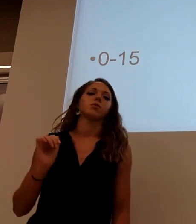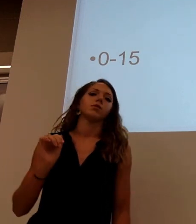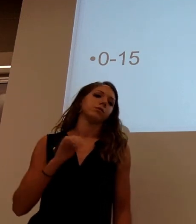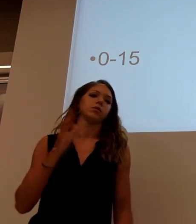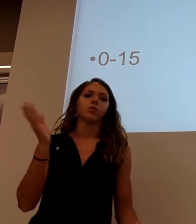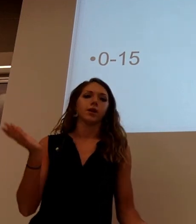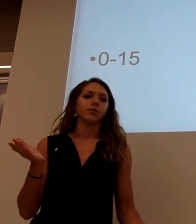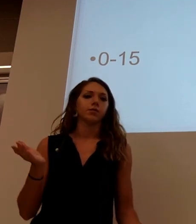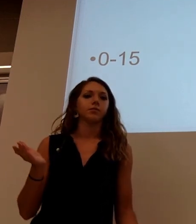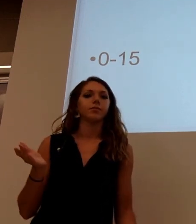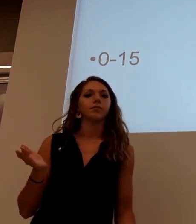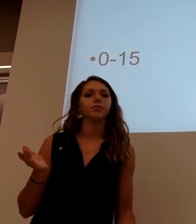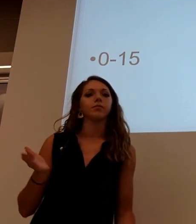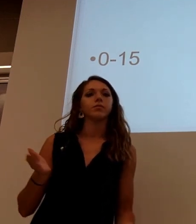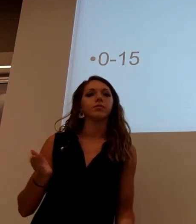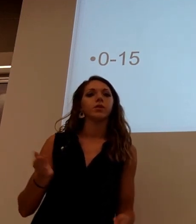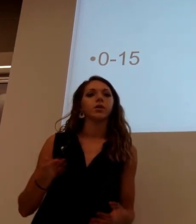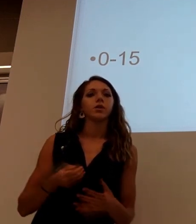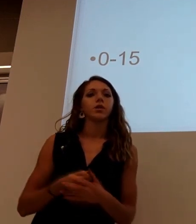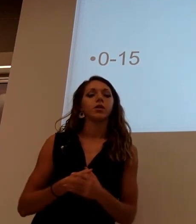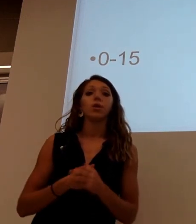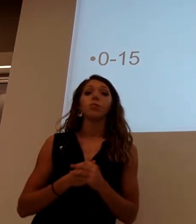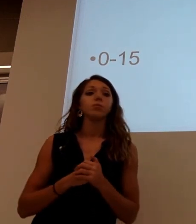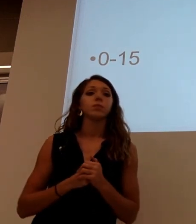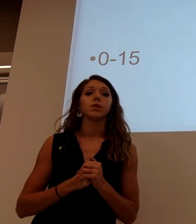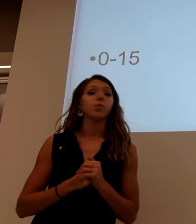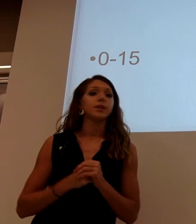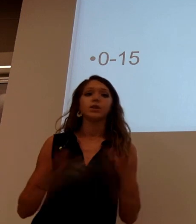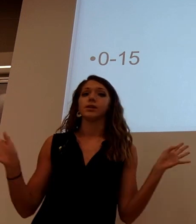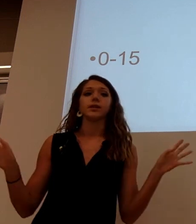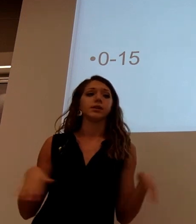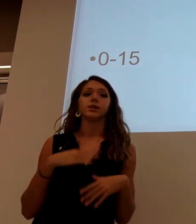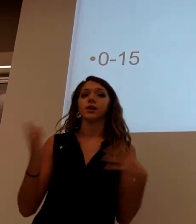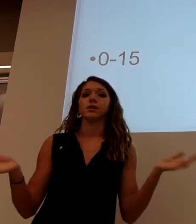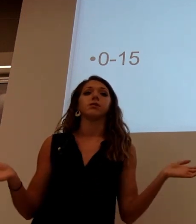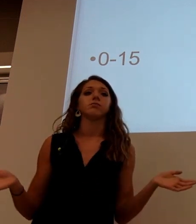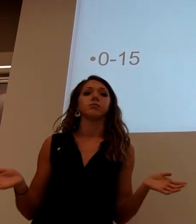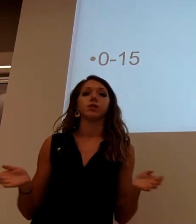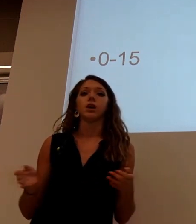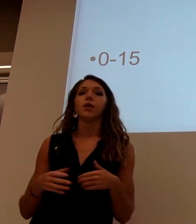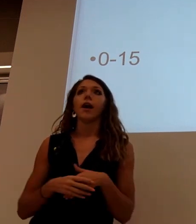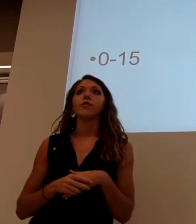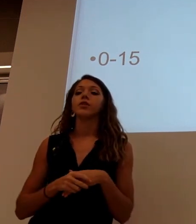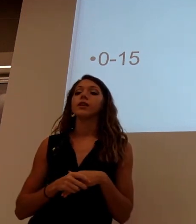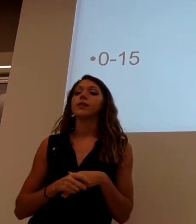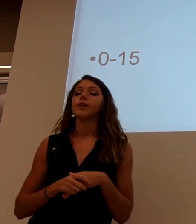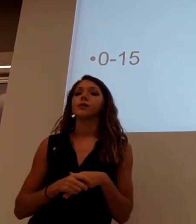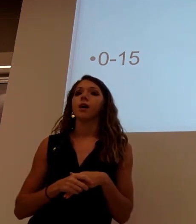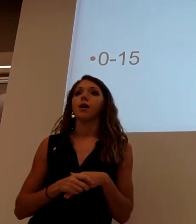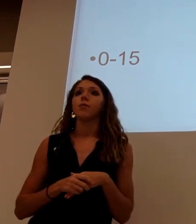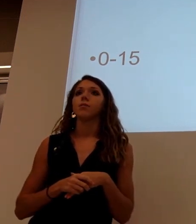1. So are we signing that all this quiz, or she? Nope. She signs Nope. He just stands there and does it. Okay. Everything